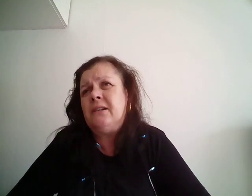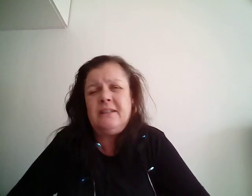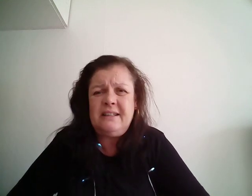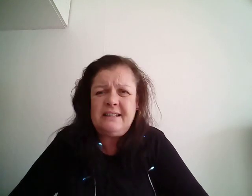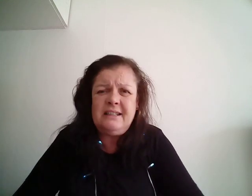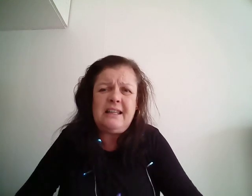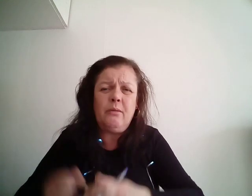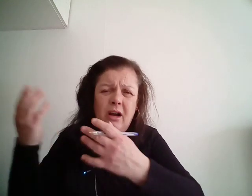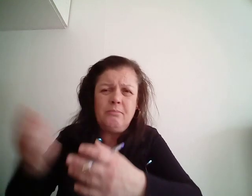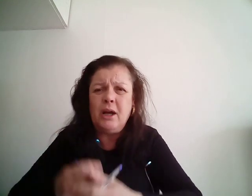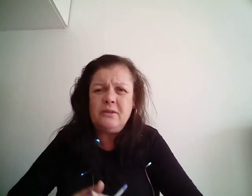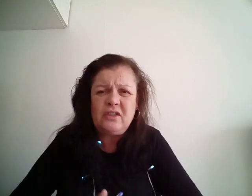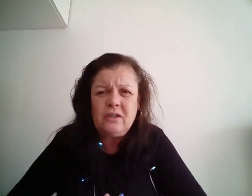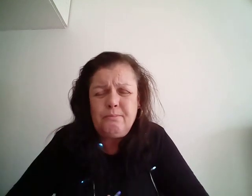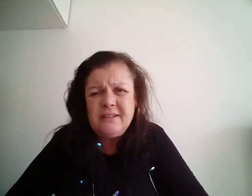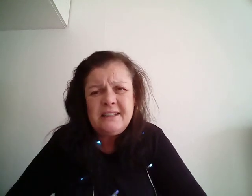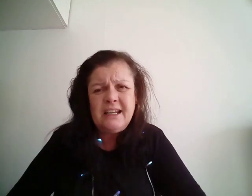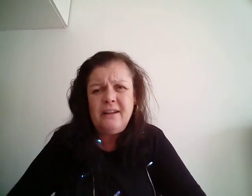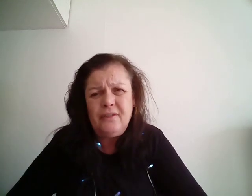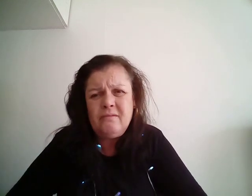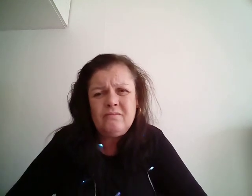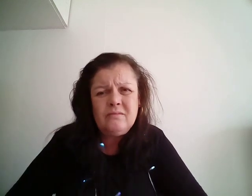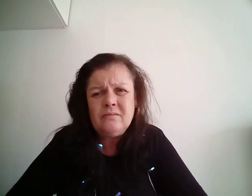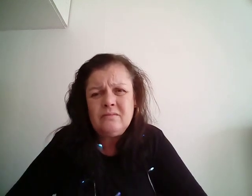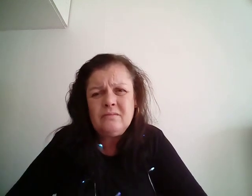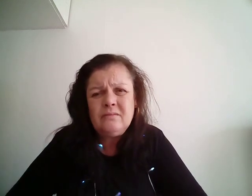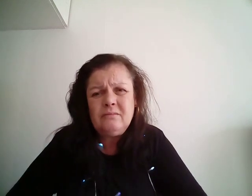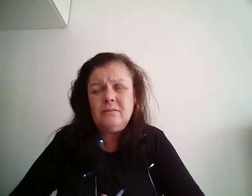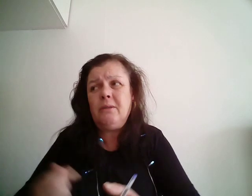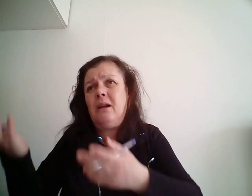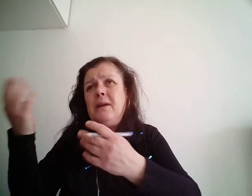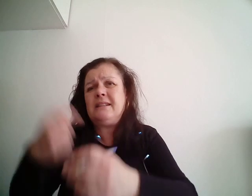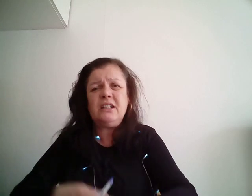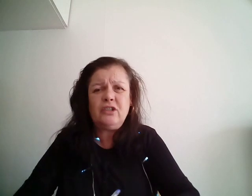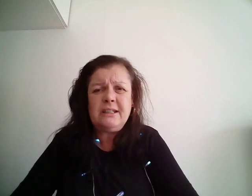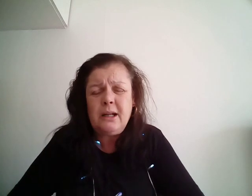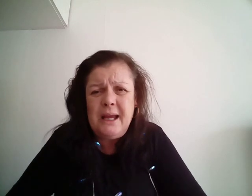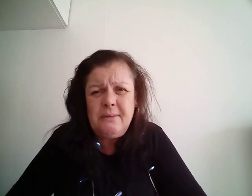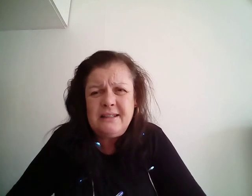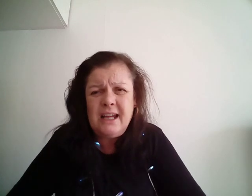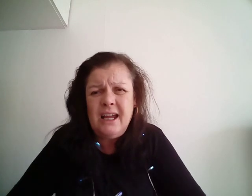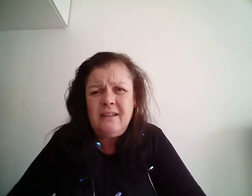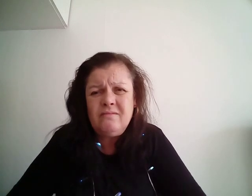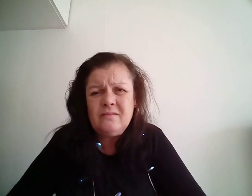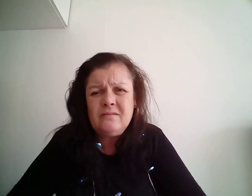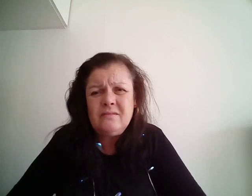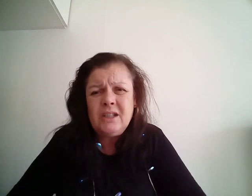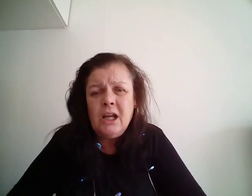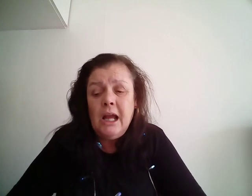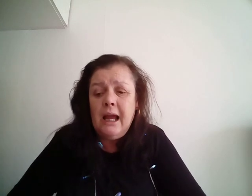that this is, there we are, most positive. There we are, My Delicious Little Babies, okay?